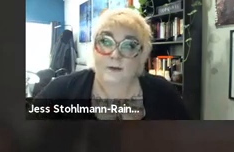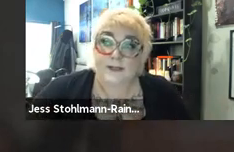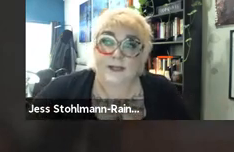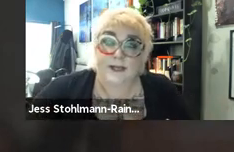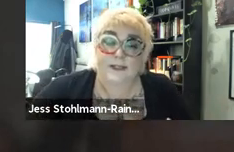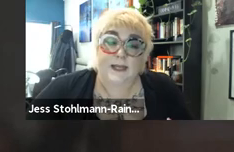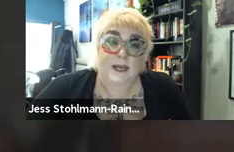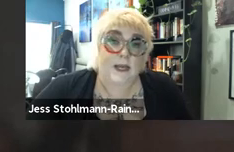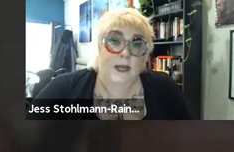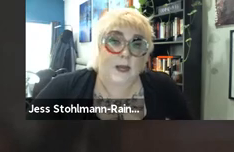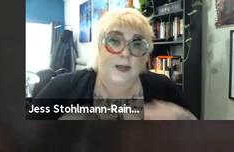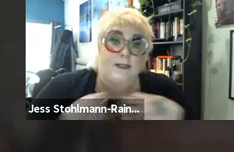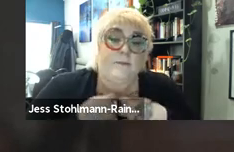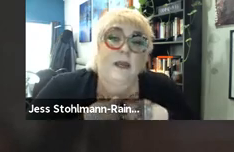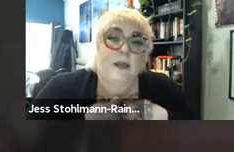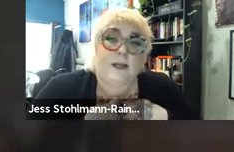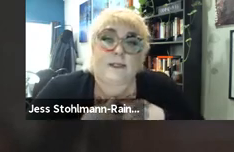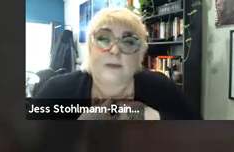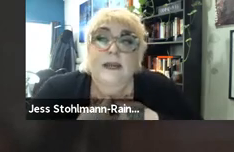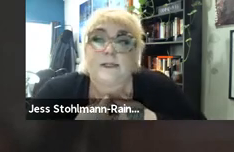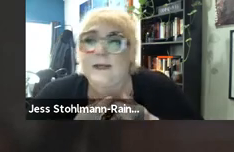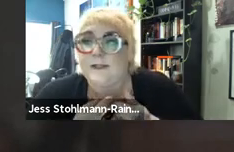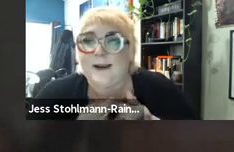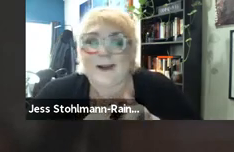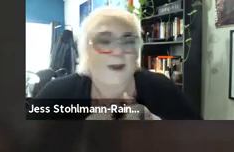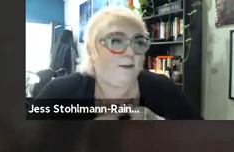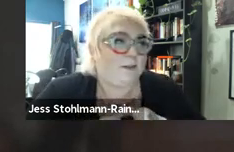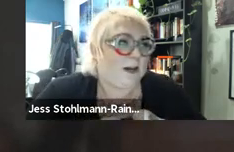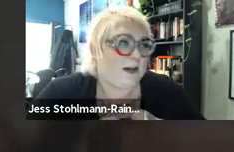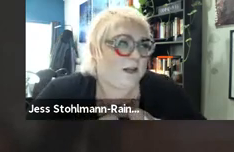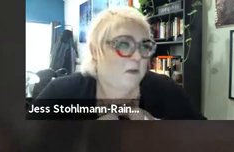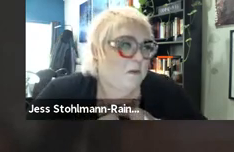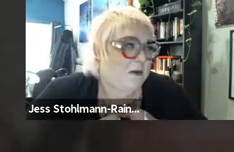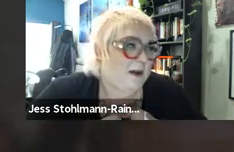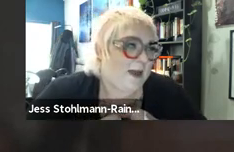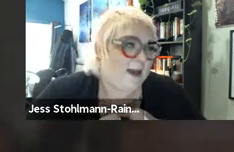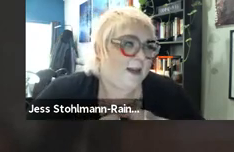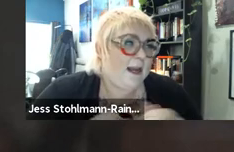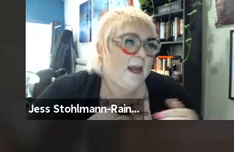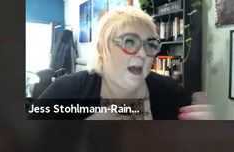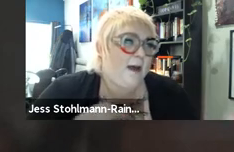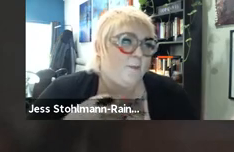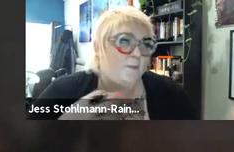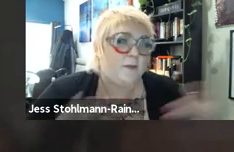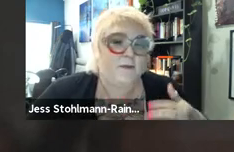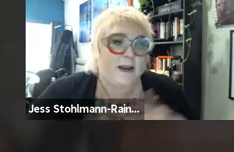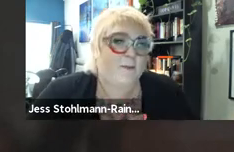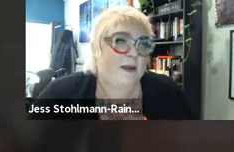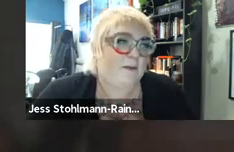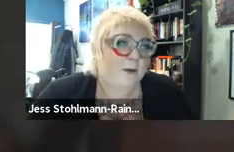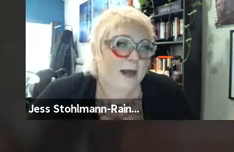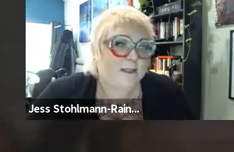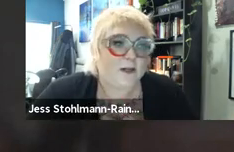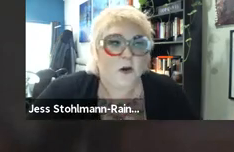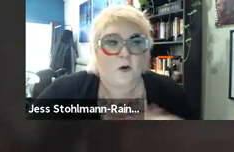-opted which i think is the thing that to me is the biggest risk right now and we'll talk a little bit more about that um the movement